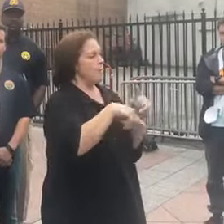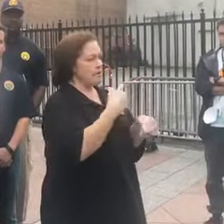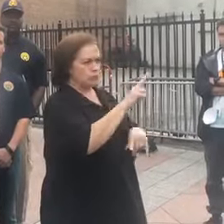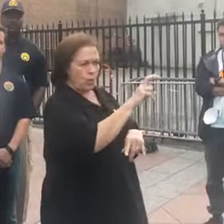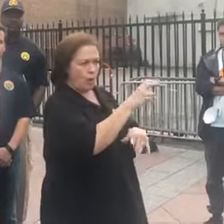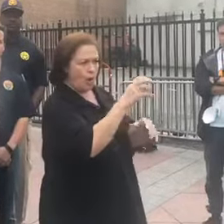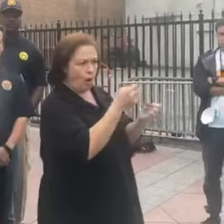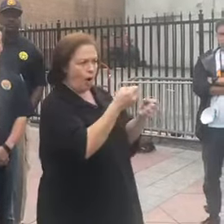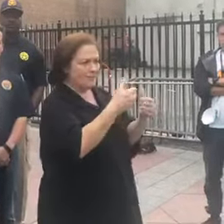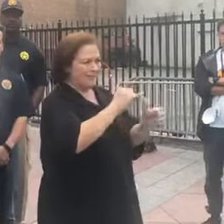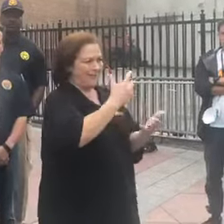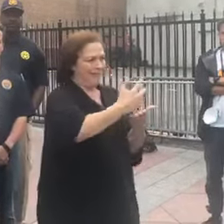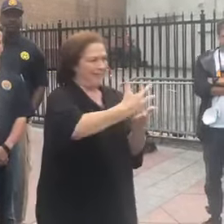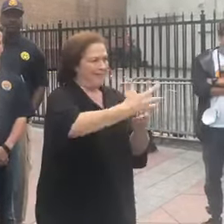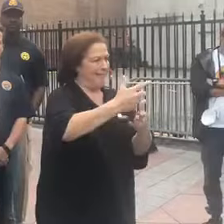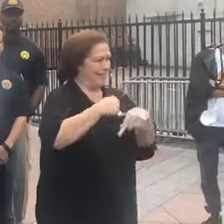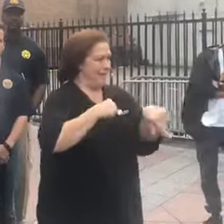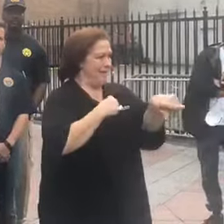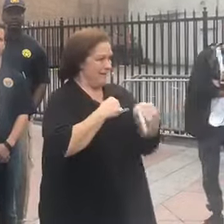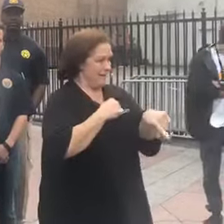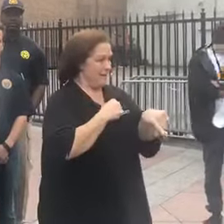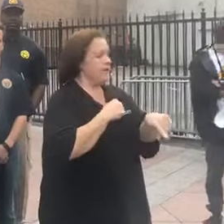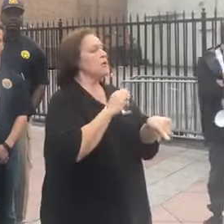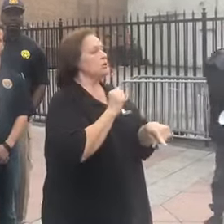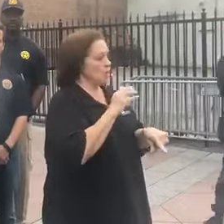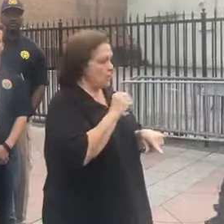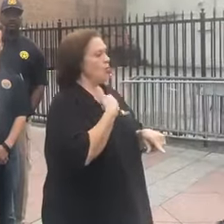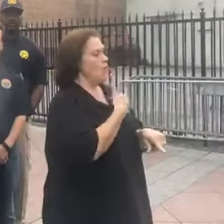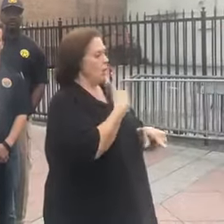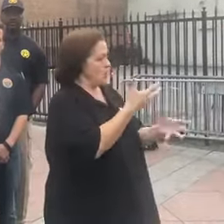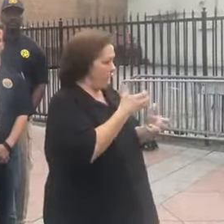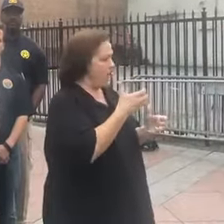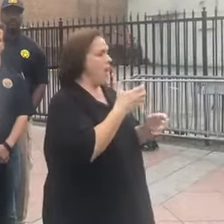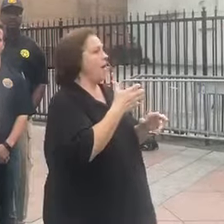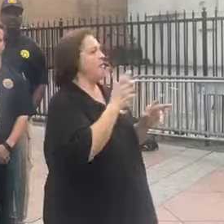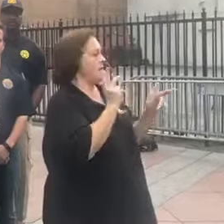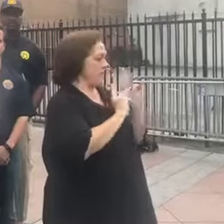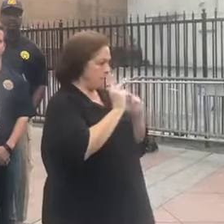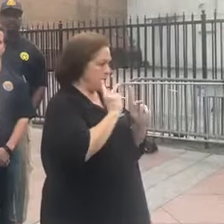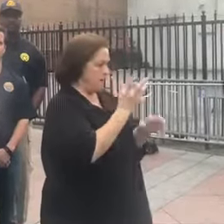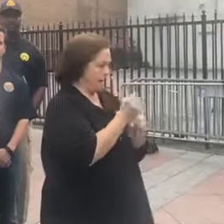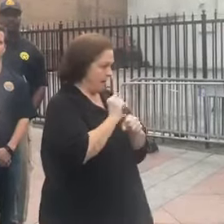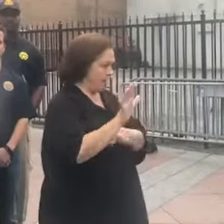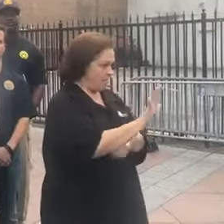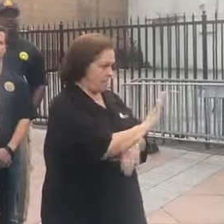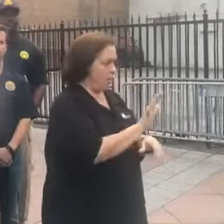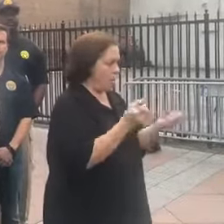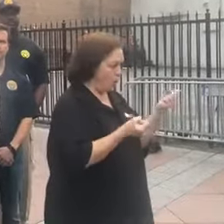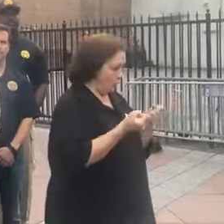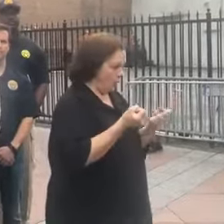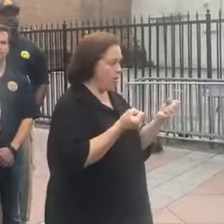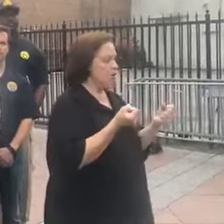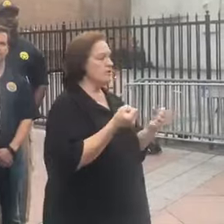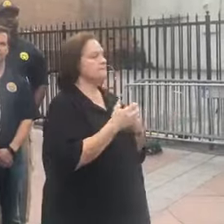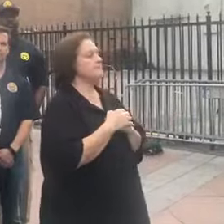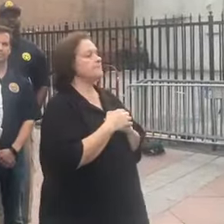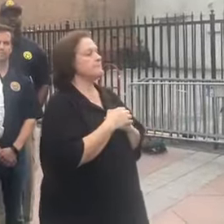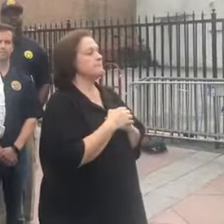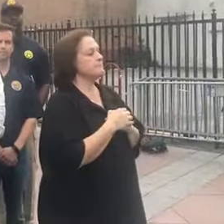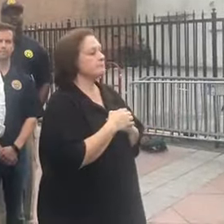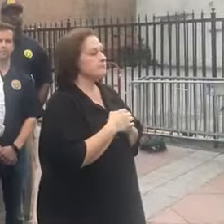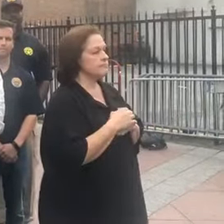in there. Present a public safety issue with the mitigation of what's going on